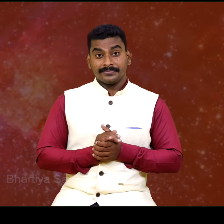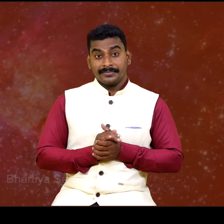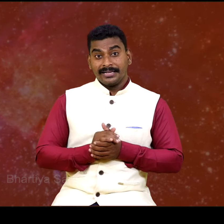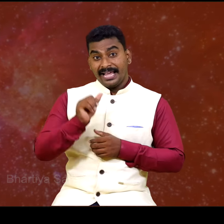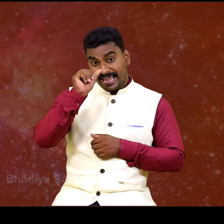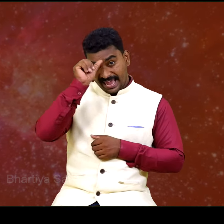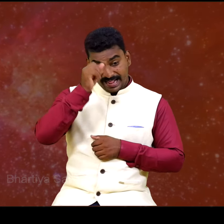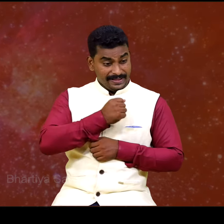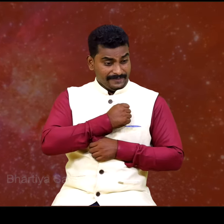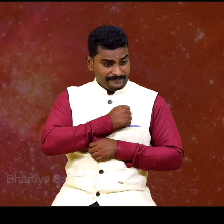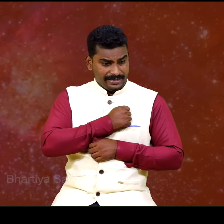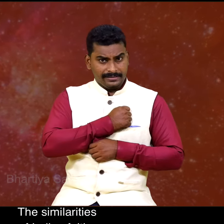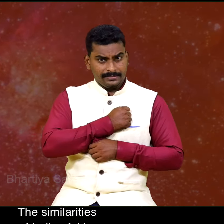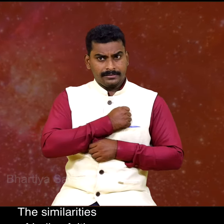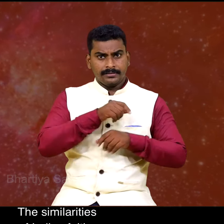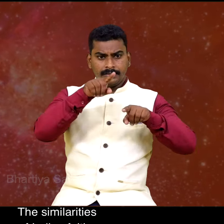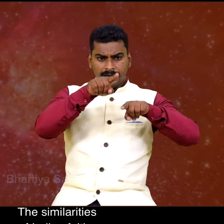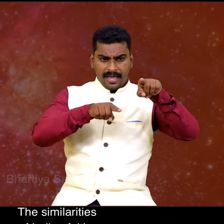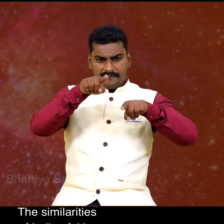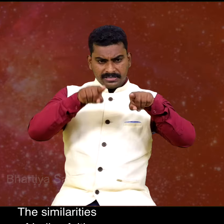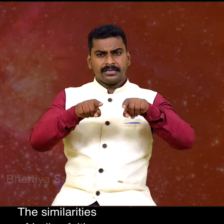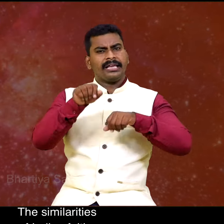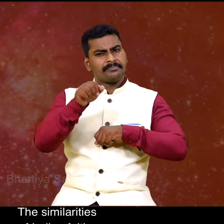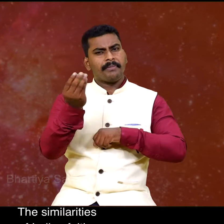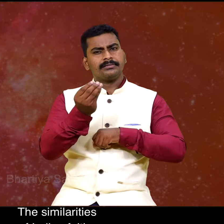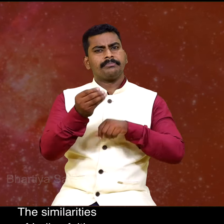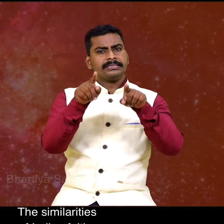The similarities of Indian faiths.